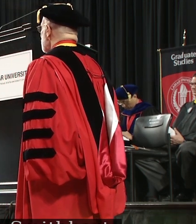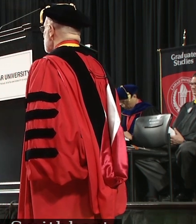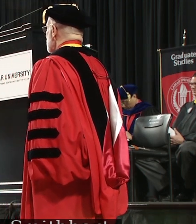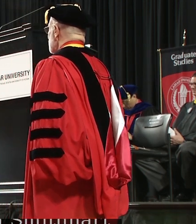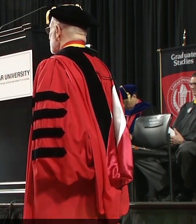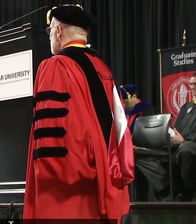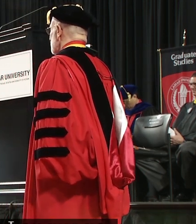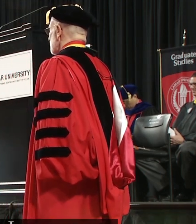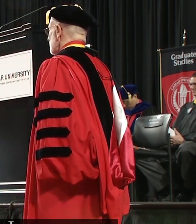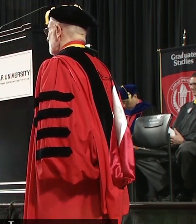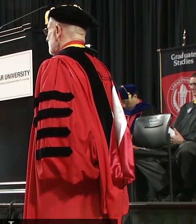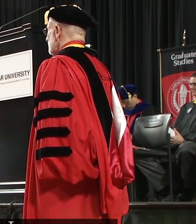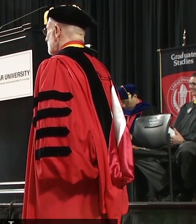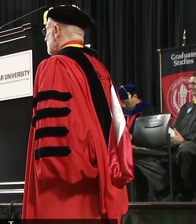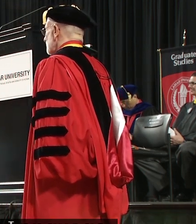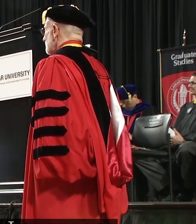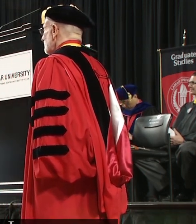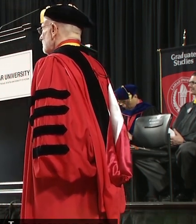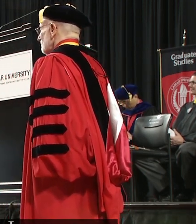Stephanie Dunn.